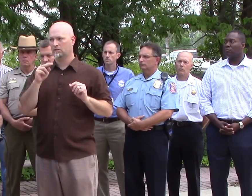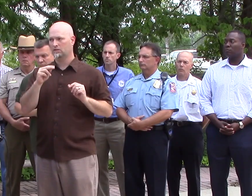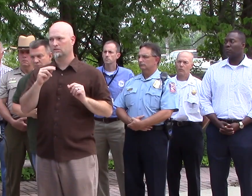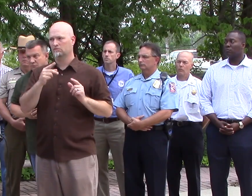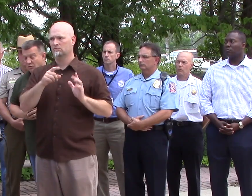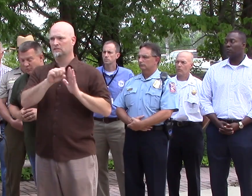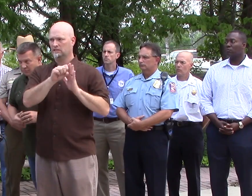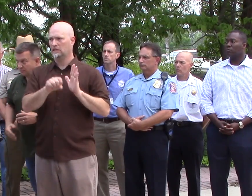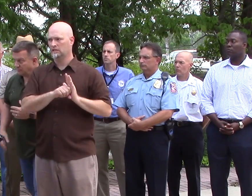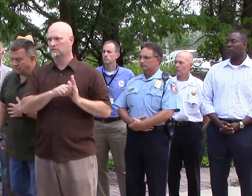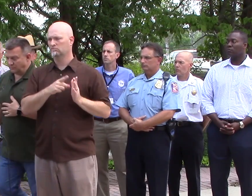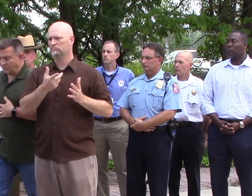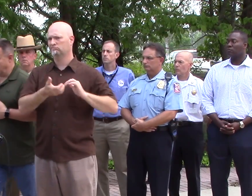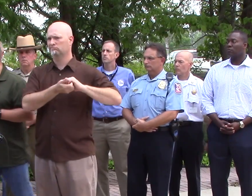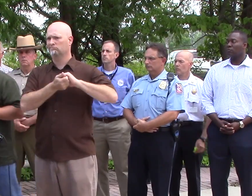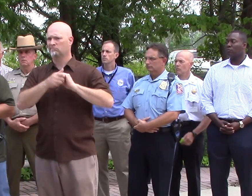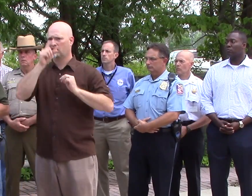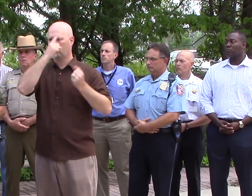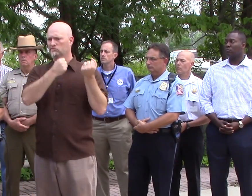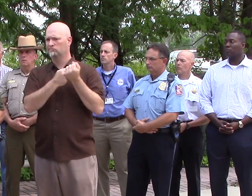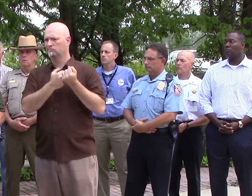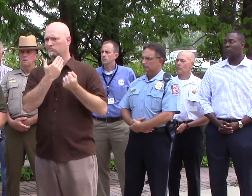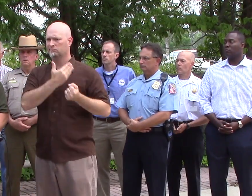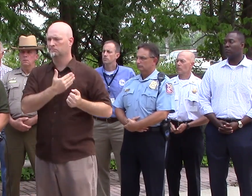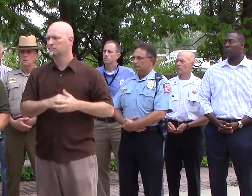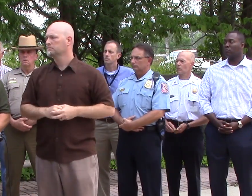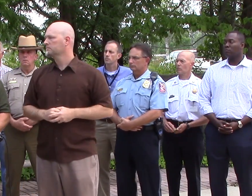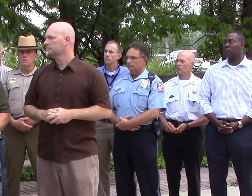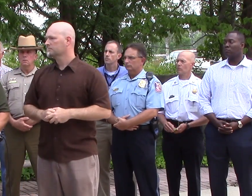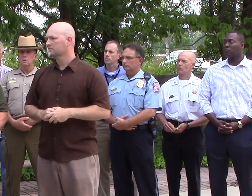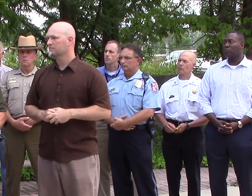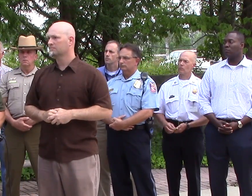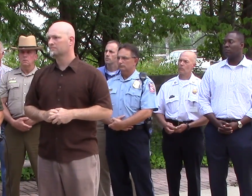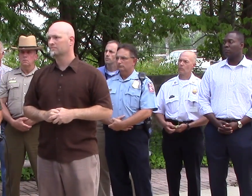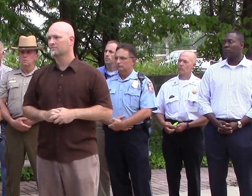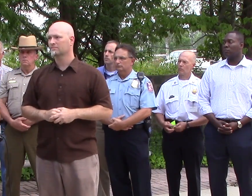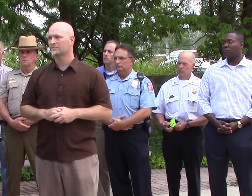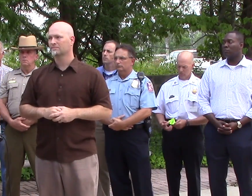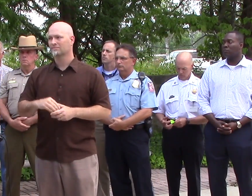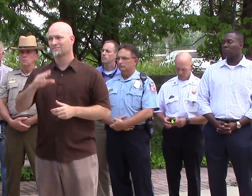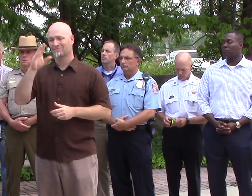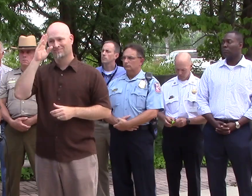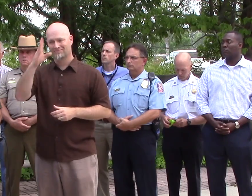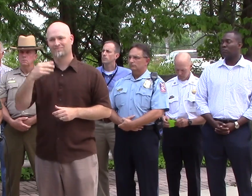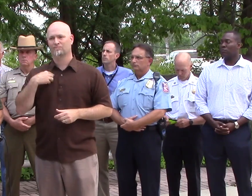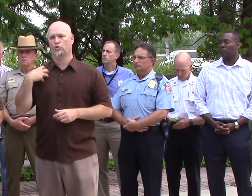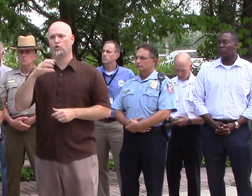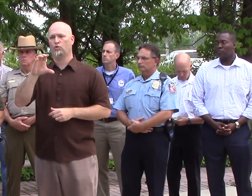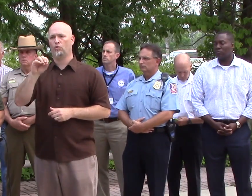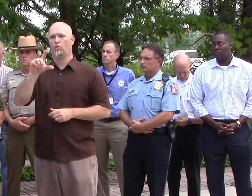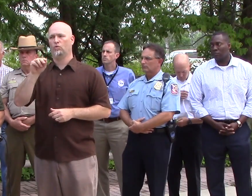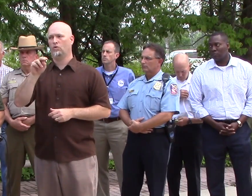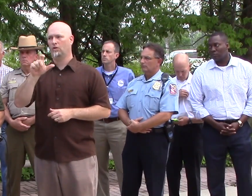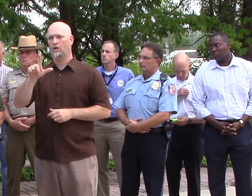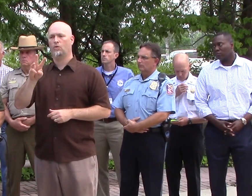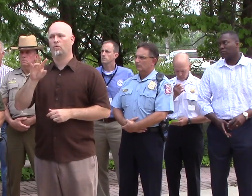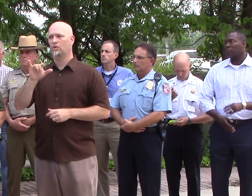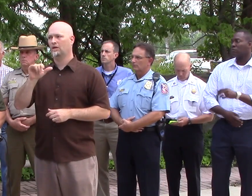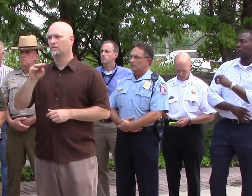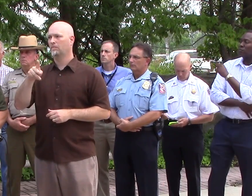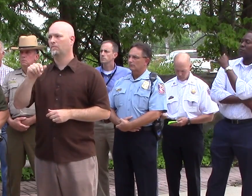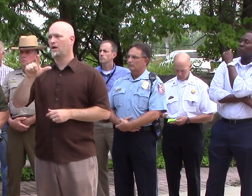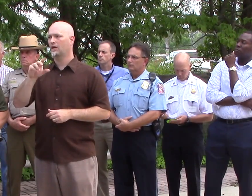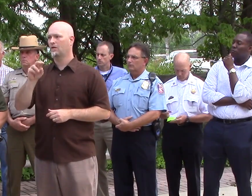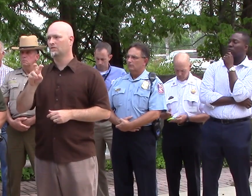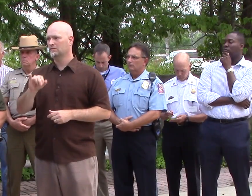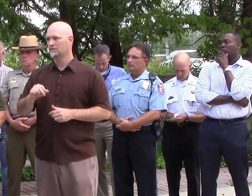words, Colonel. Thank you, County Executive. Again, I'm Colonel William Palazzi, Superintendent of the State Police. Lieutenant Governor Rutherford was here